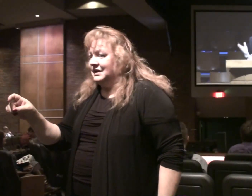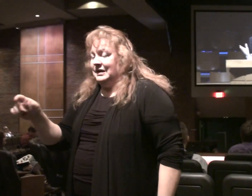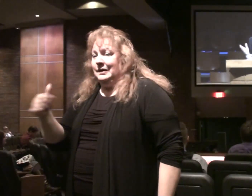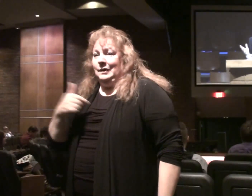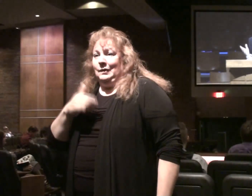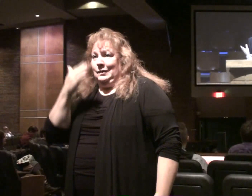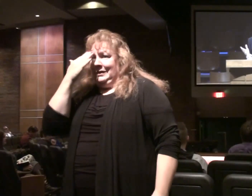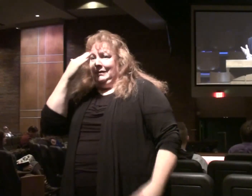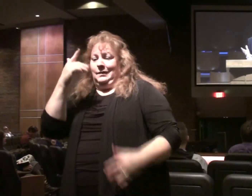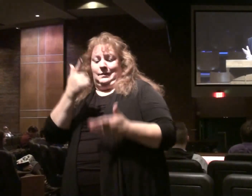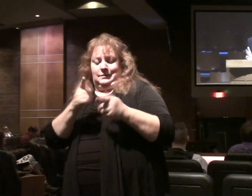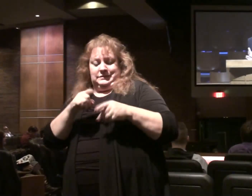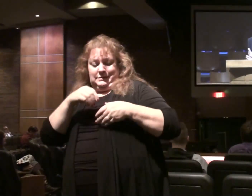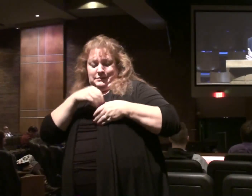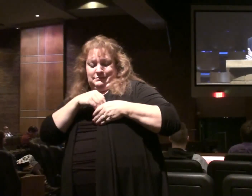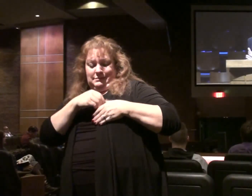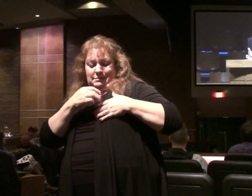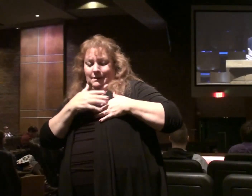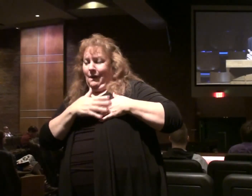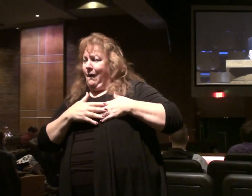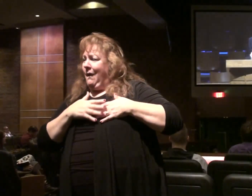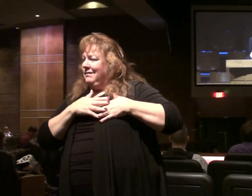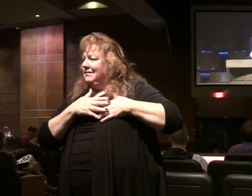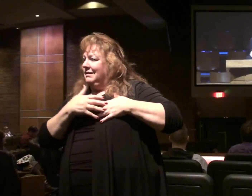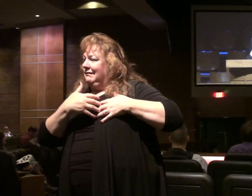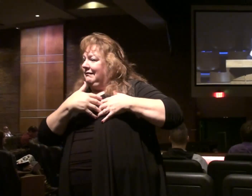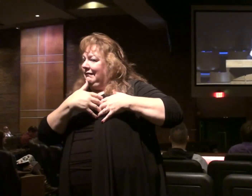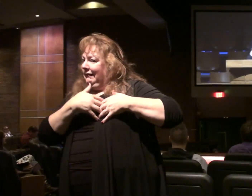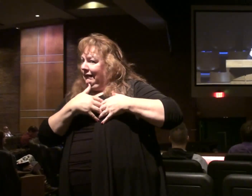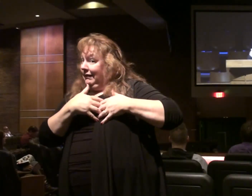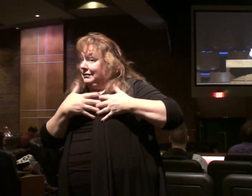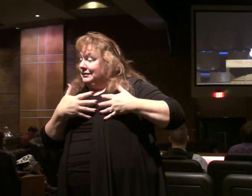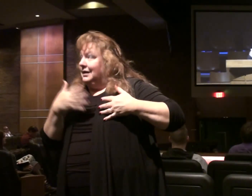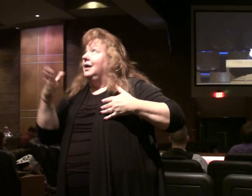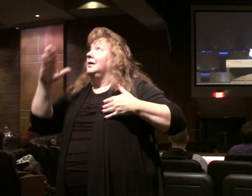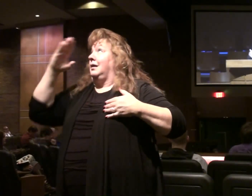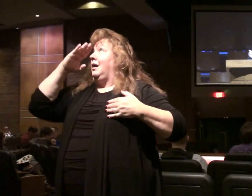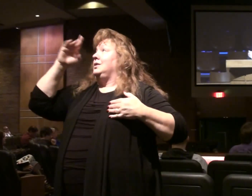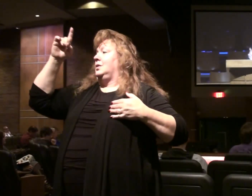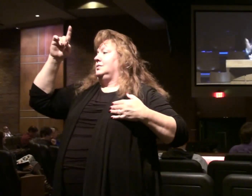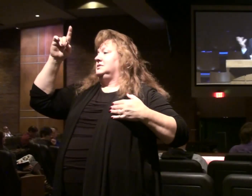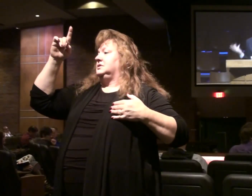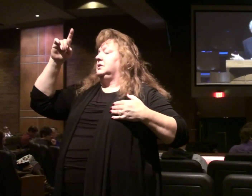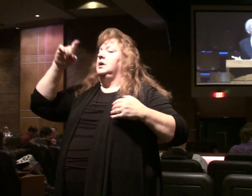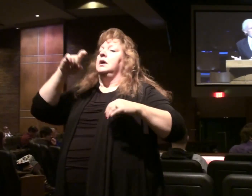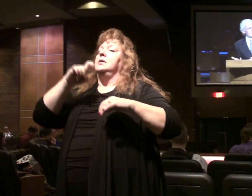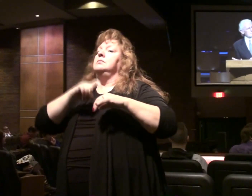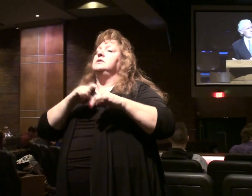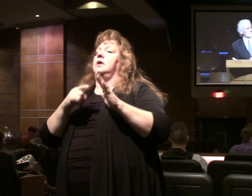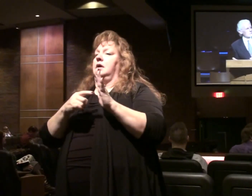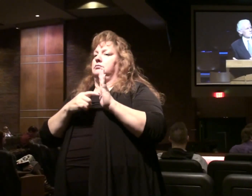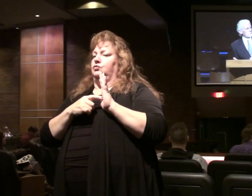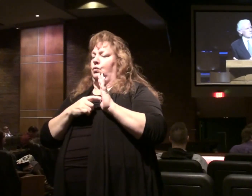Because we don't know what's going on in the heart. Only God does. But time will tell.